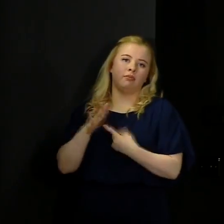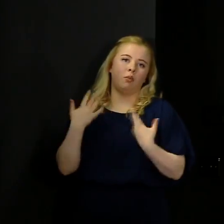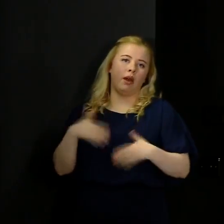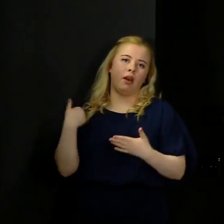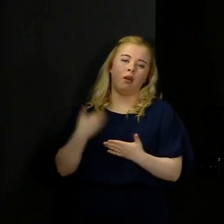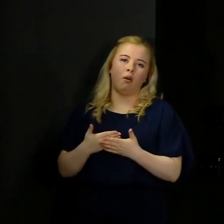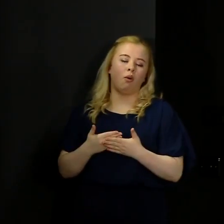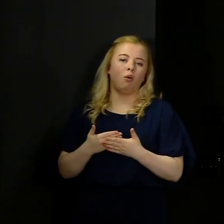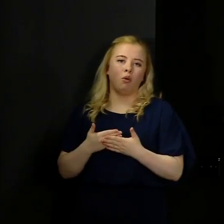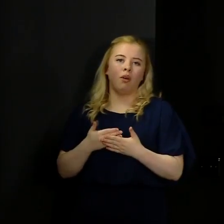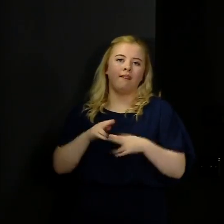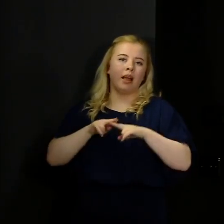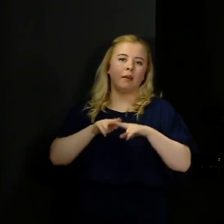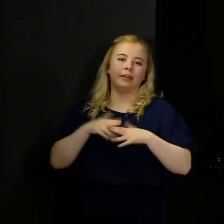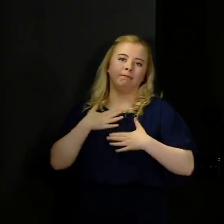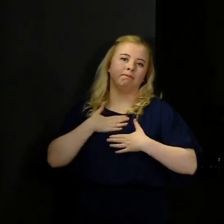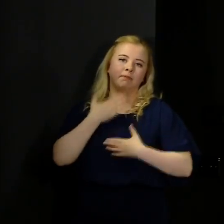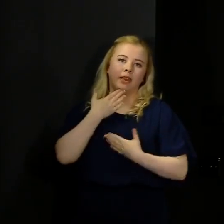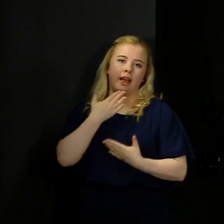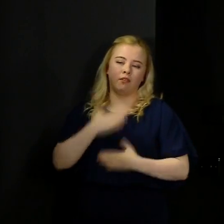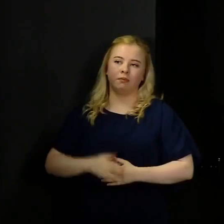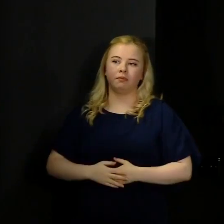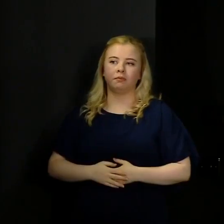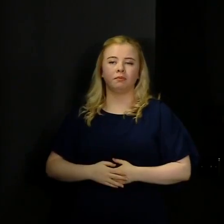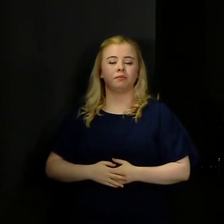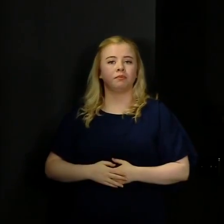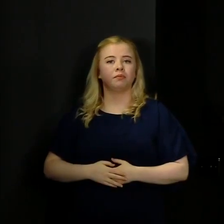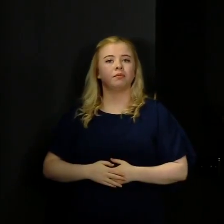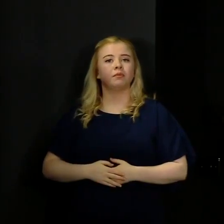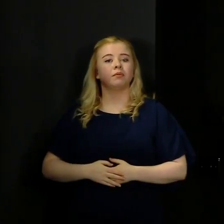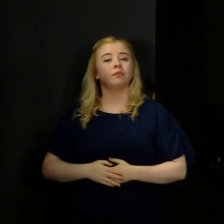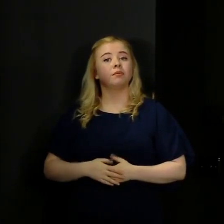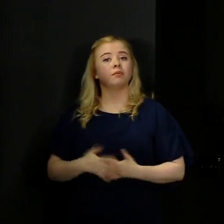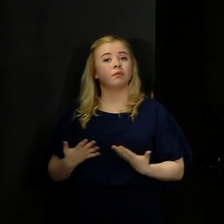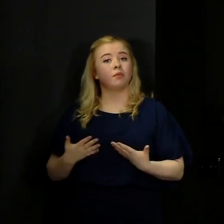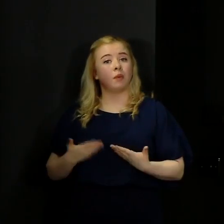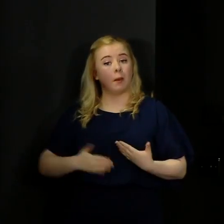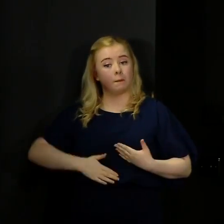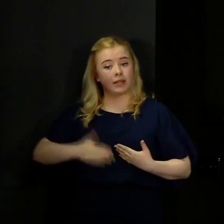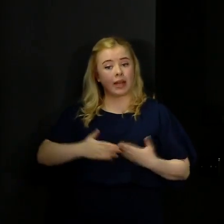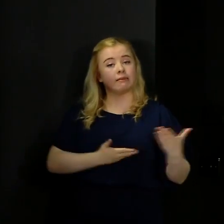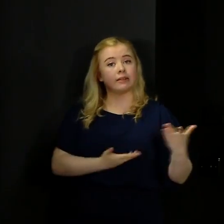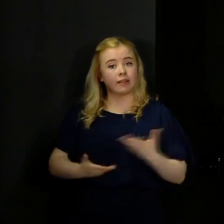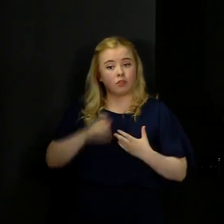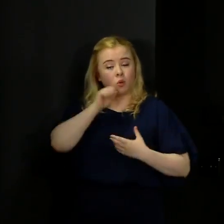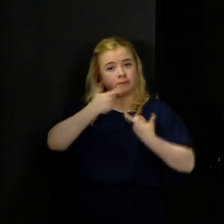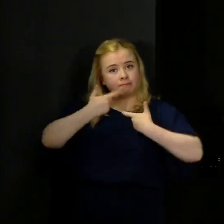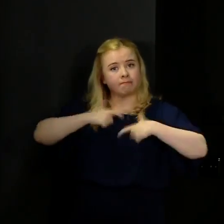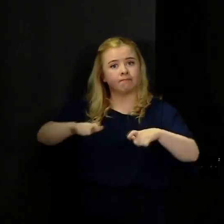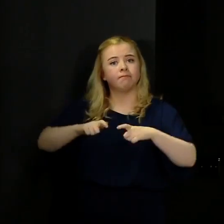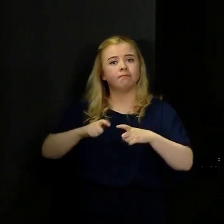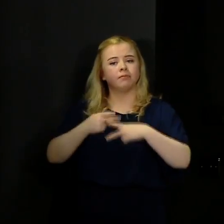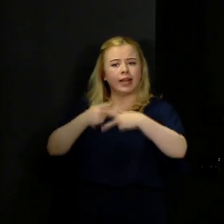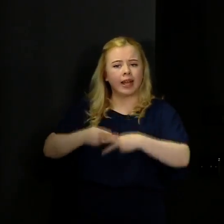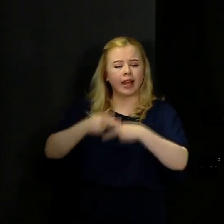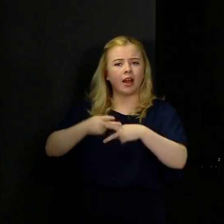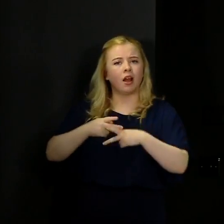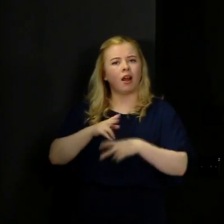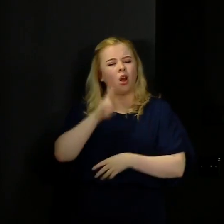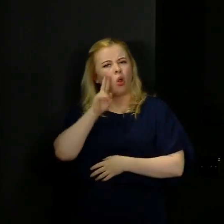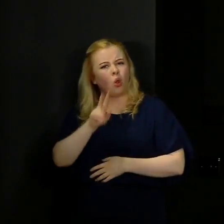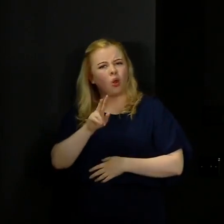really warmly received by families all across the country. And as our maternity services continue to provide care, we're looking